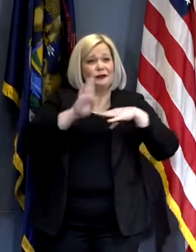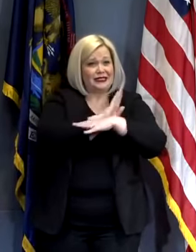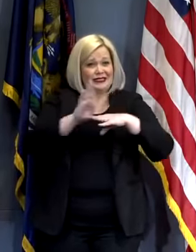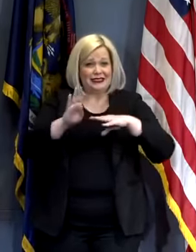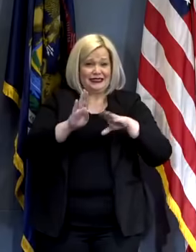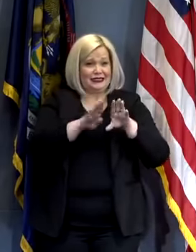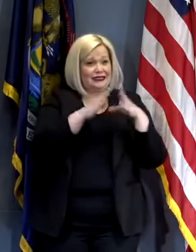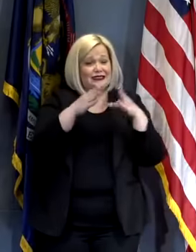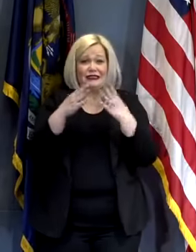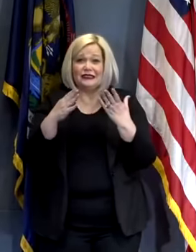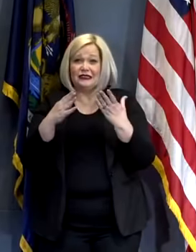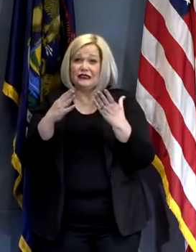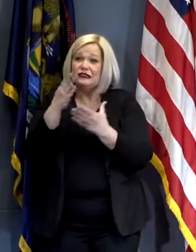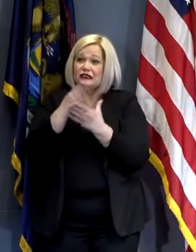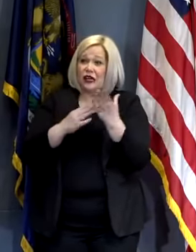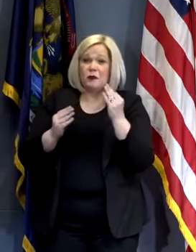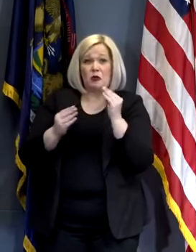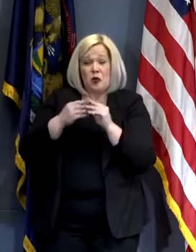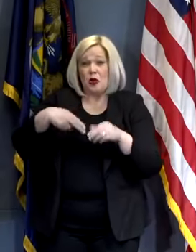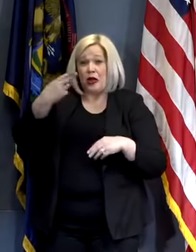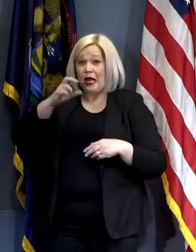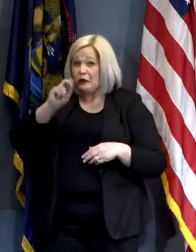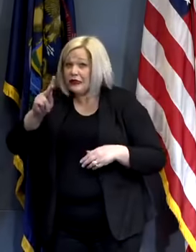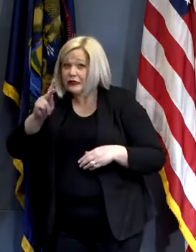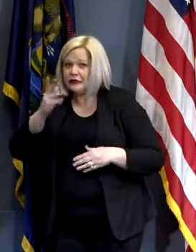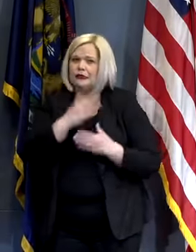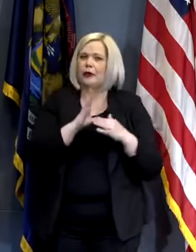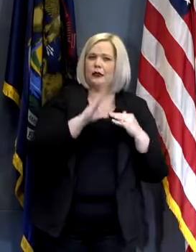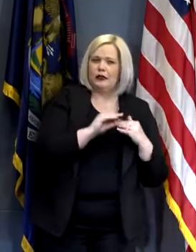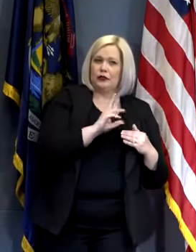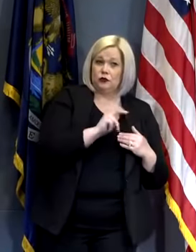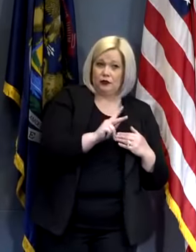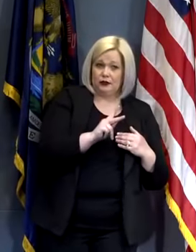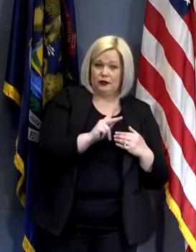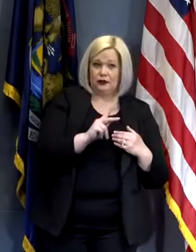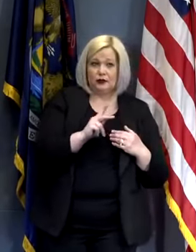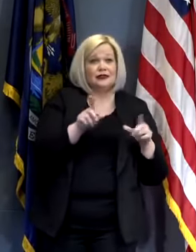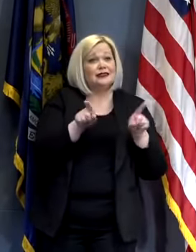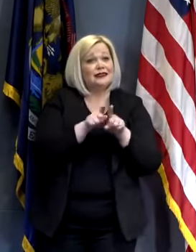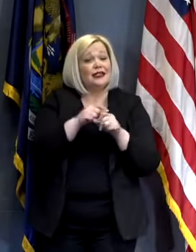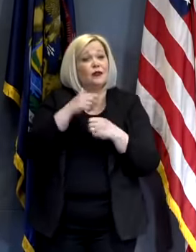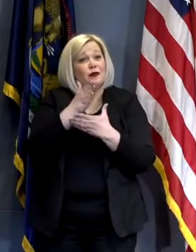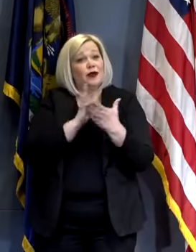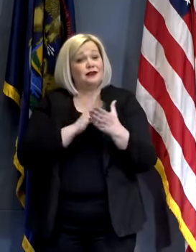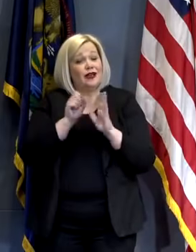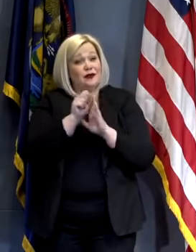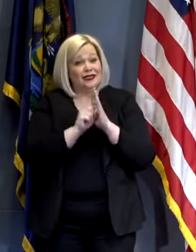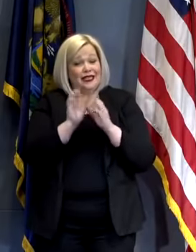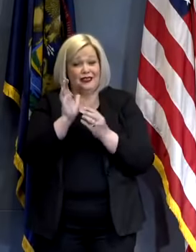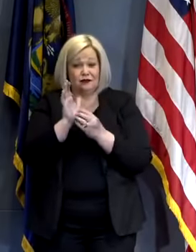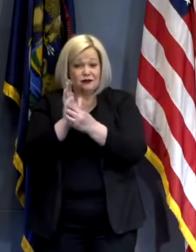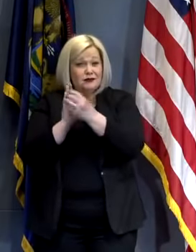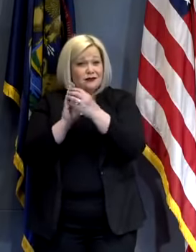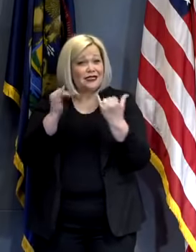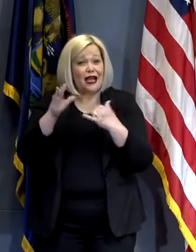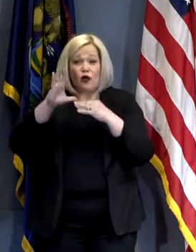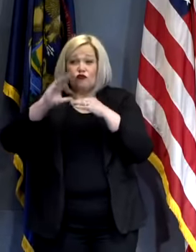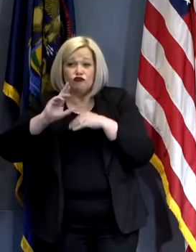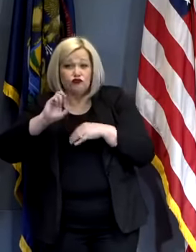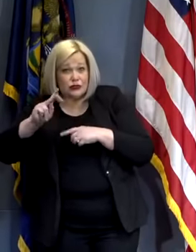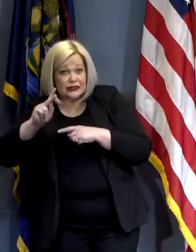inherently more risky or inherently less risky. There are certain parts of our state in which it's less risky at the moment, but no